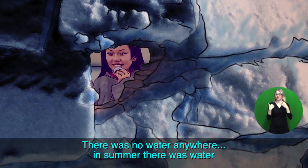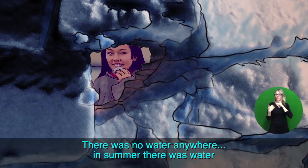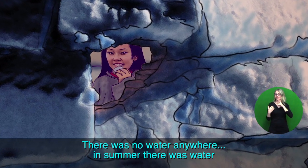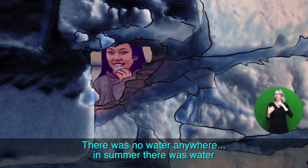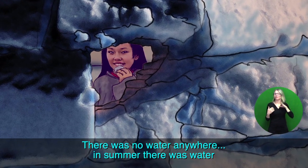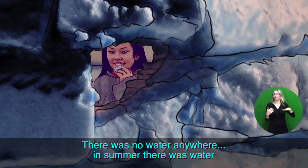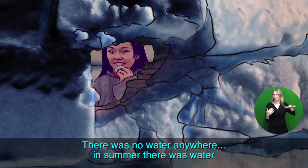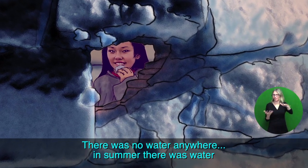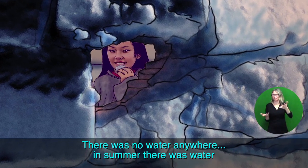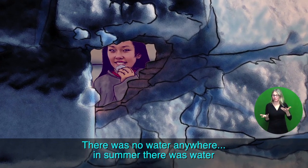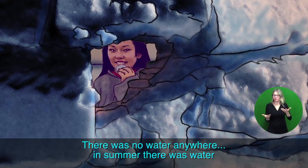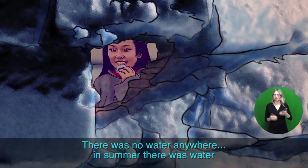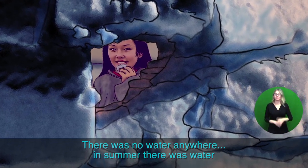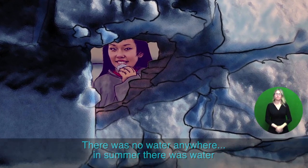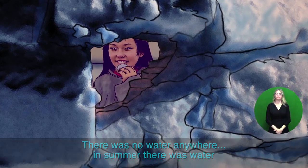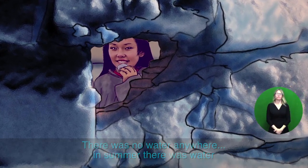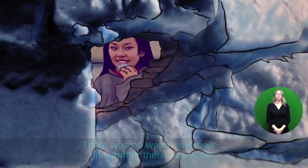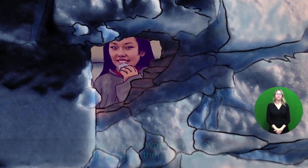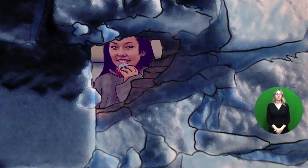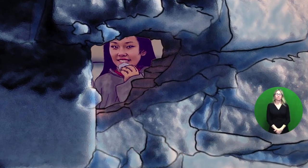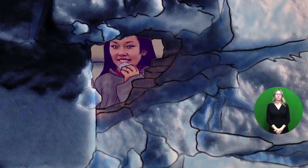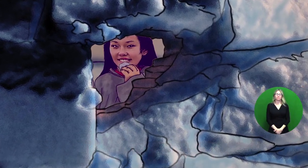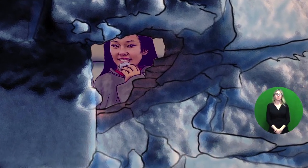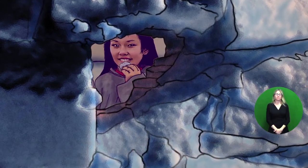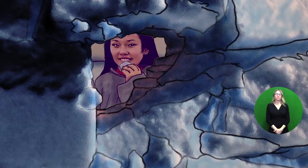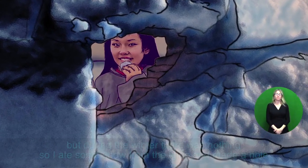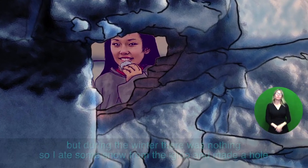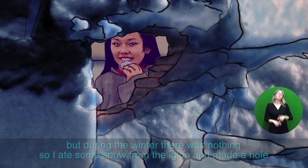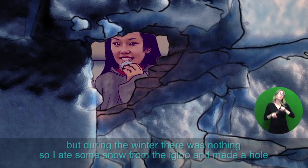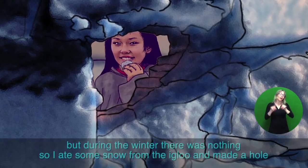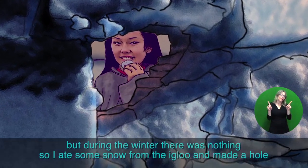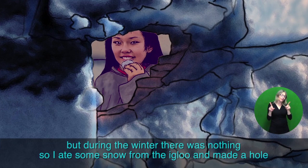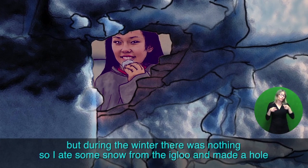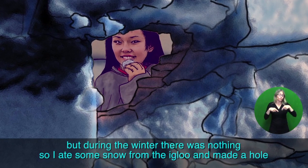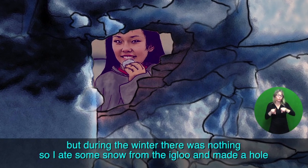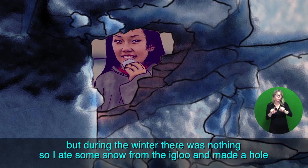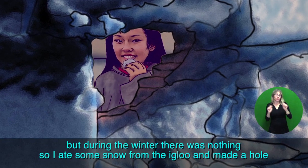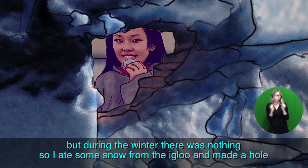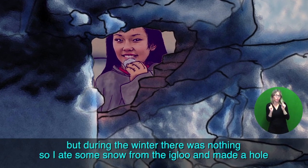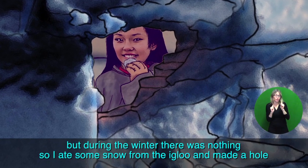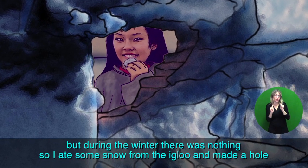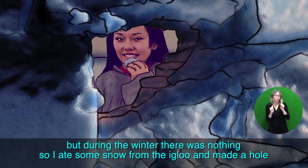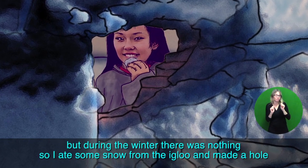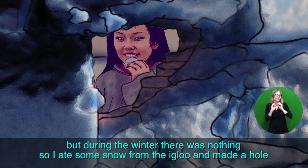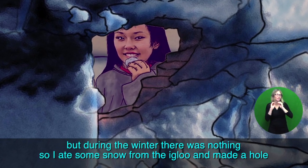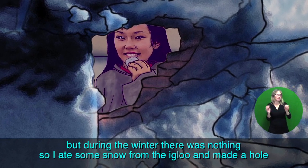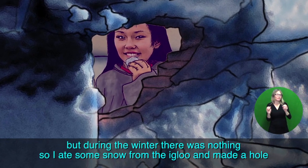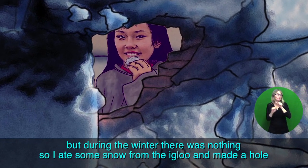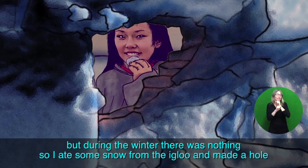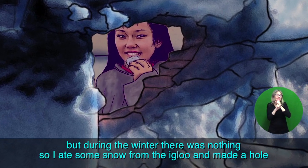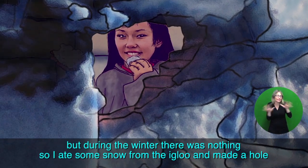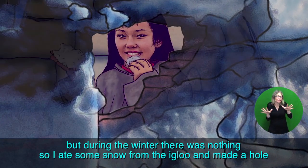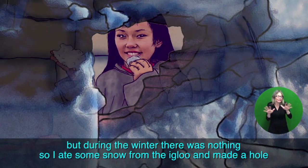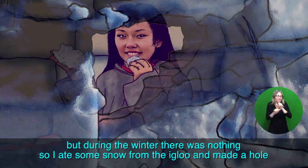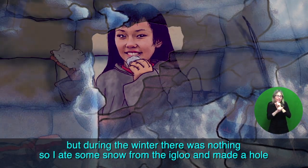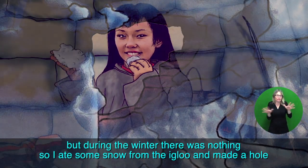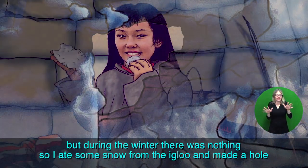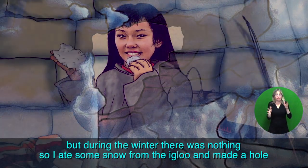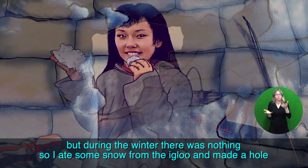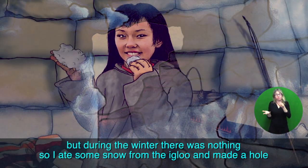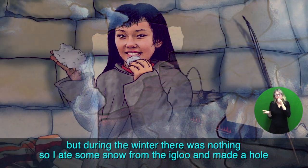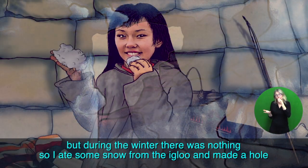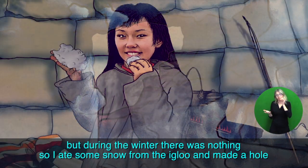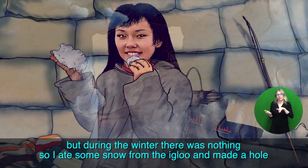But summer there were waters, but during the winter there was nothing. So she ate some snow from the igloo and made a